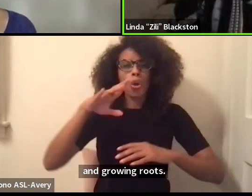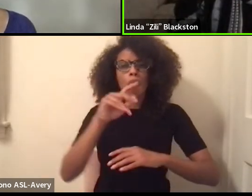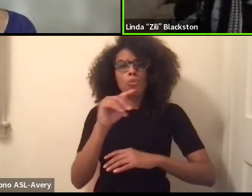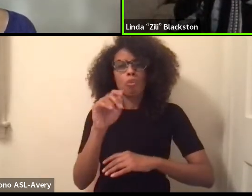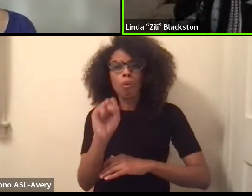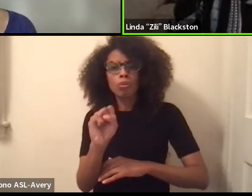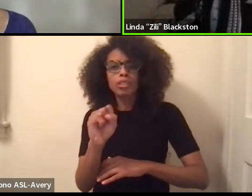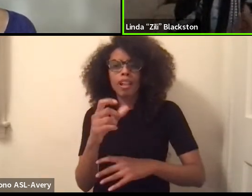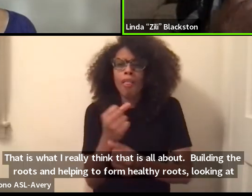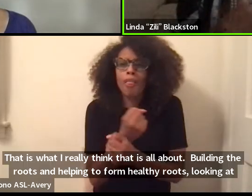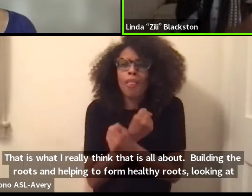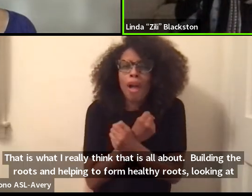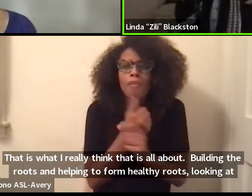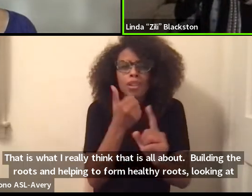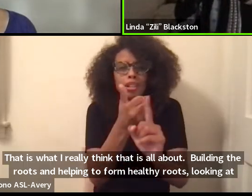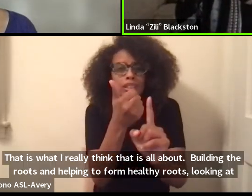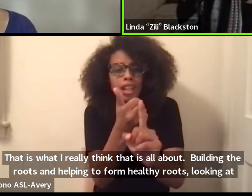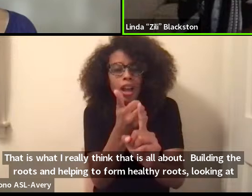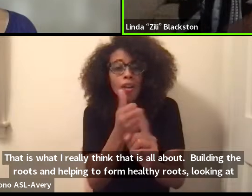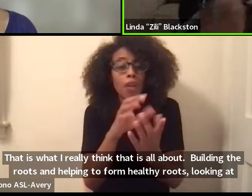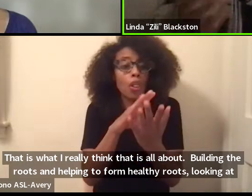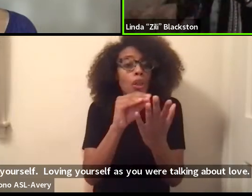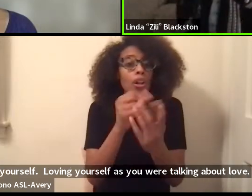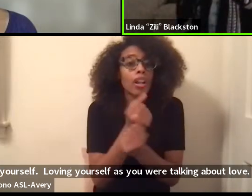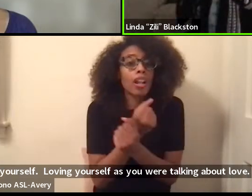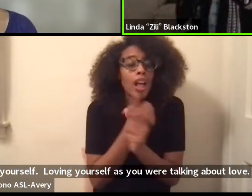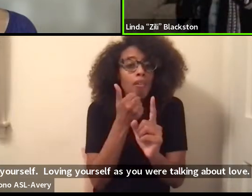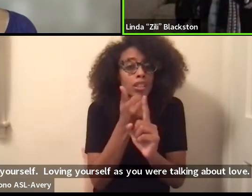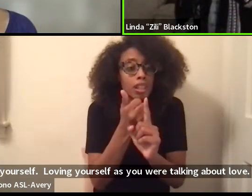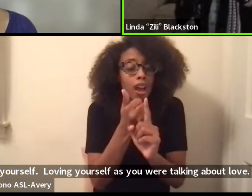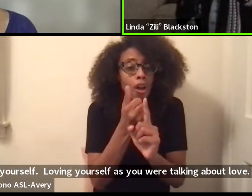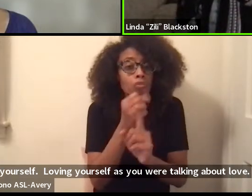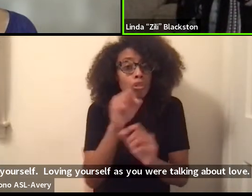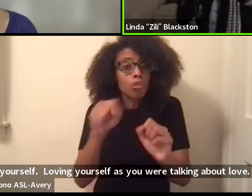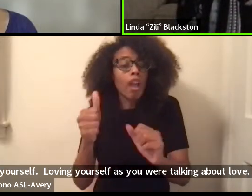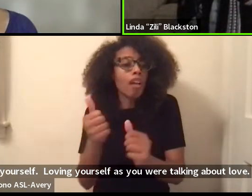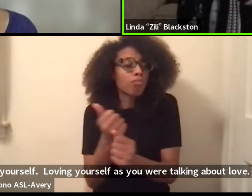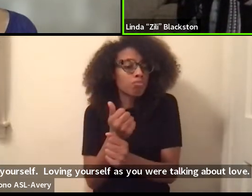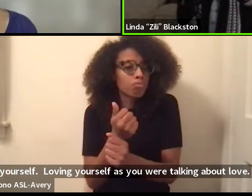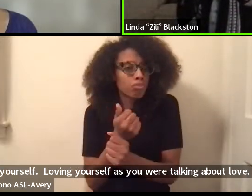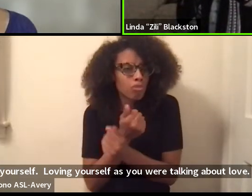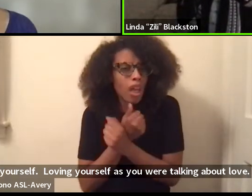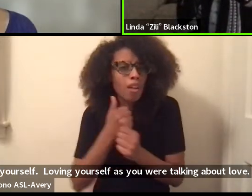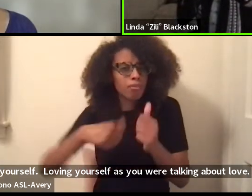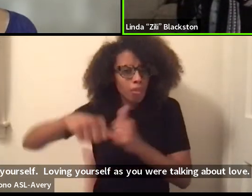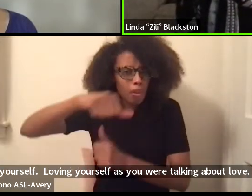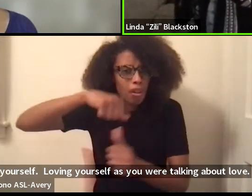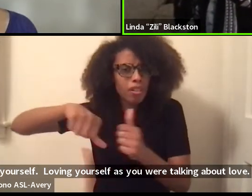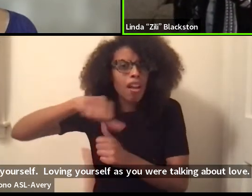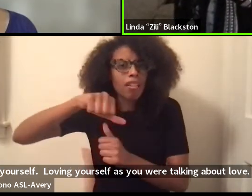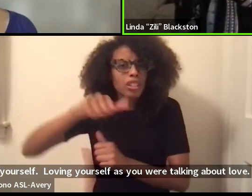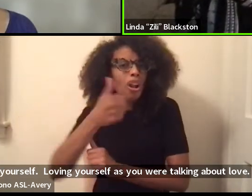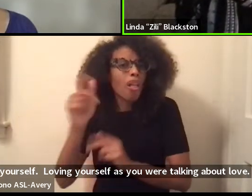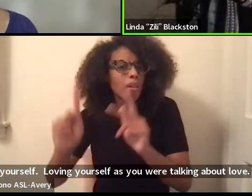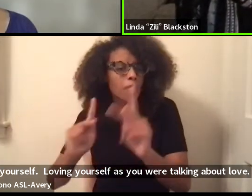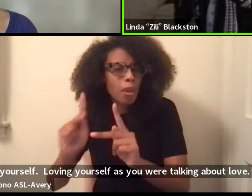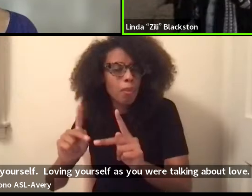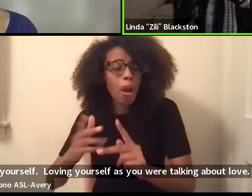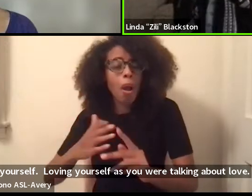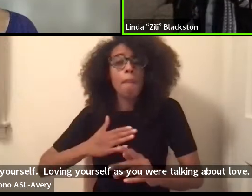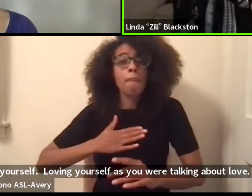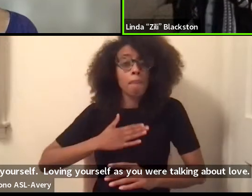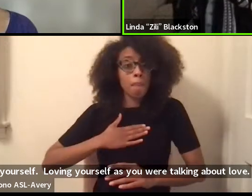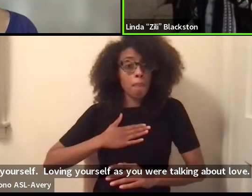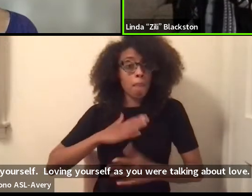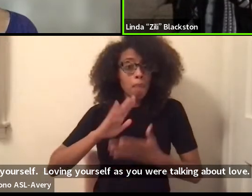loving yourself, learning to love yourself so that you can love others. And as my school was predominantly